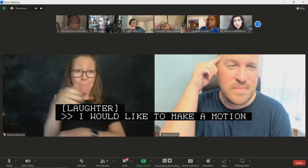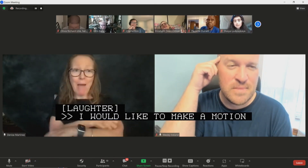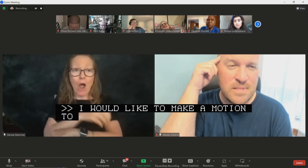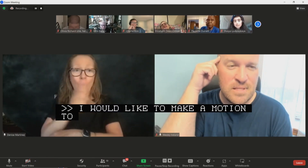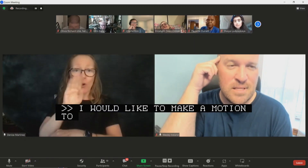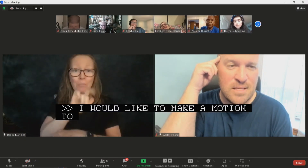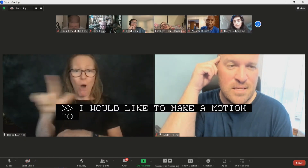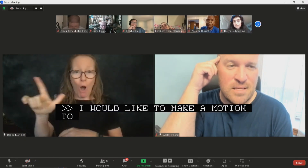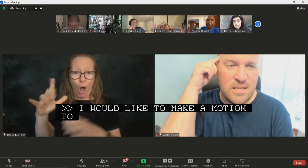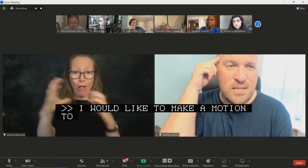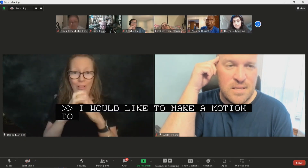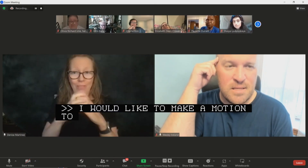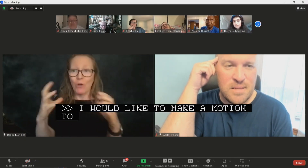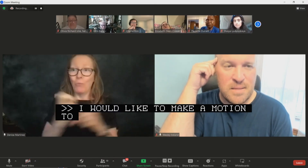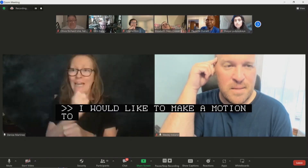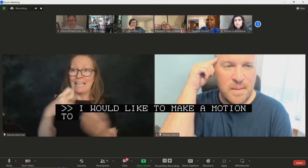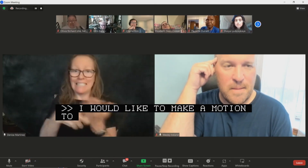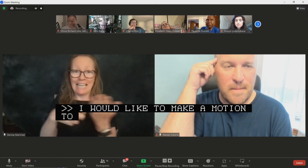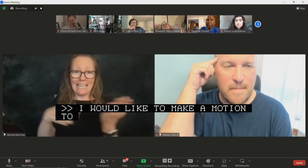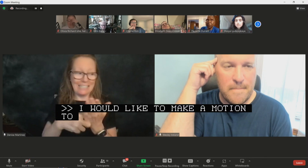I second the motion.